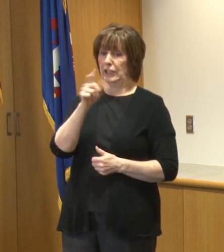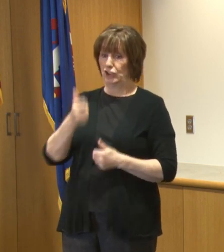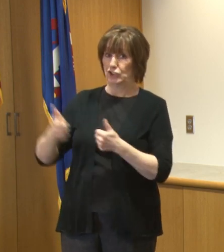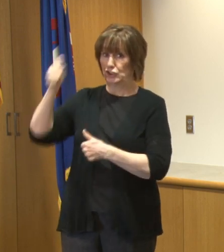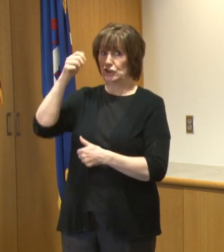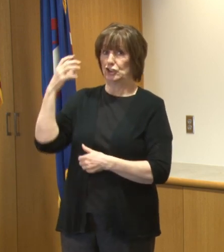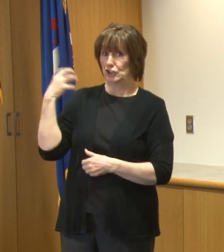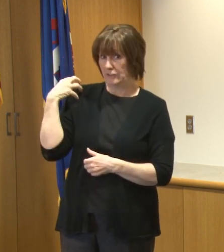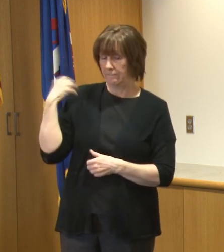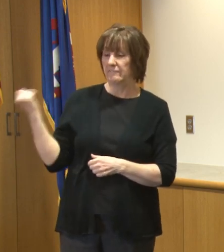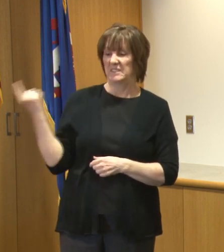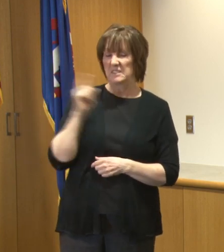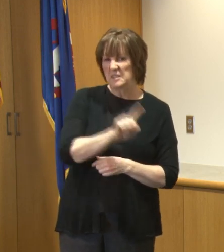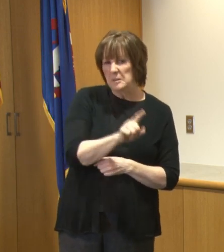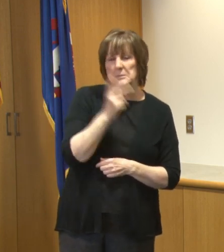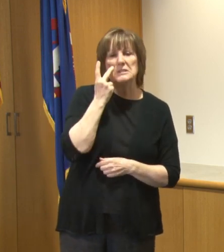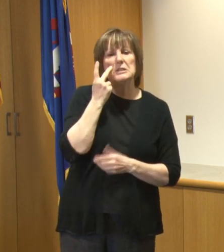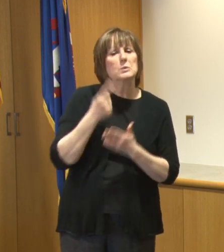seeing in the community.